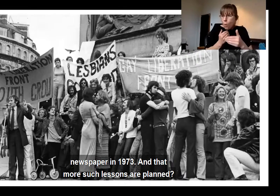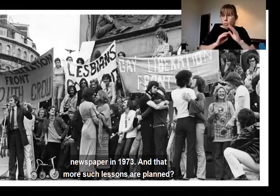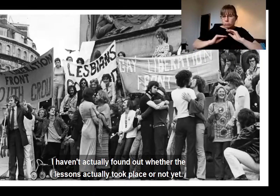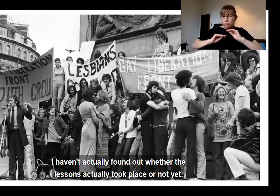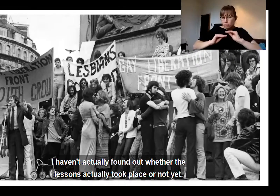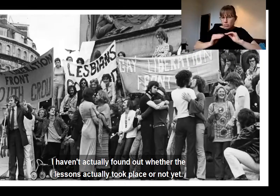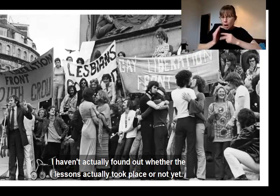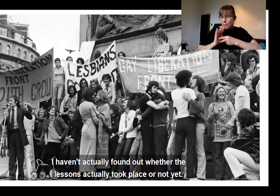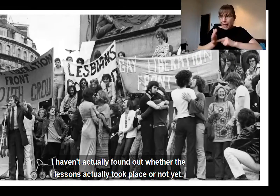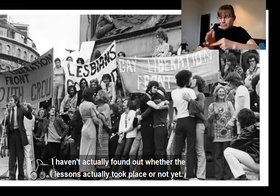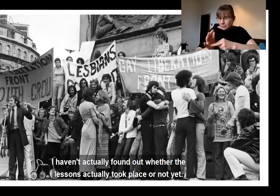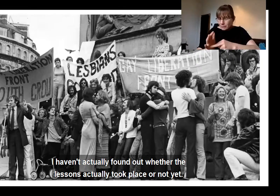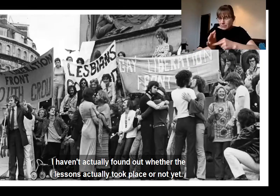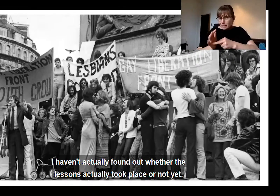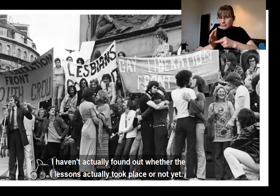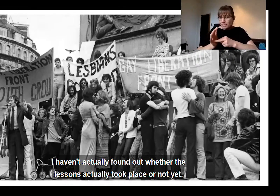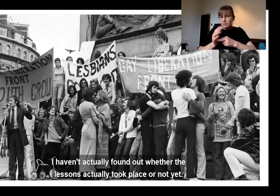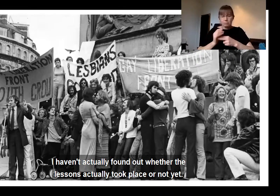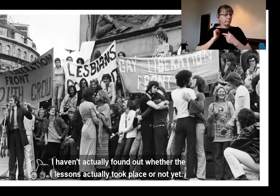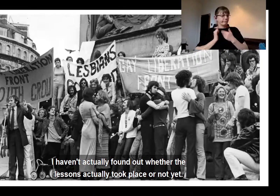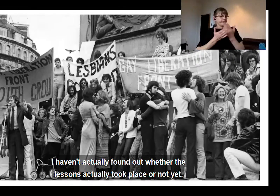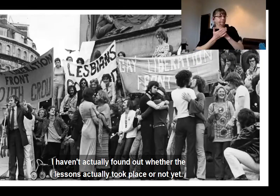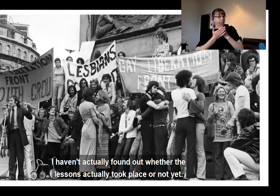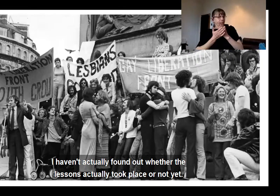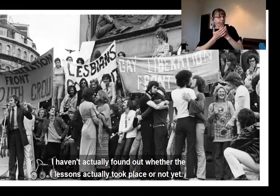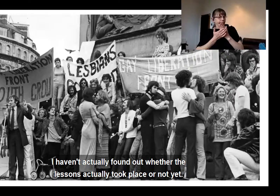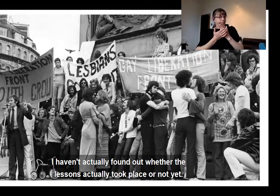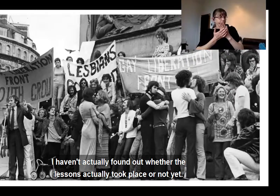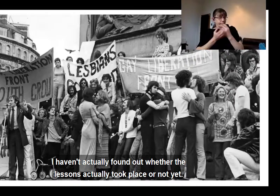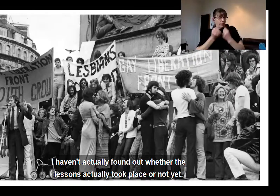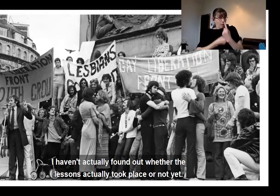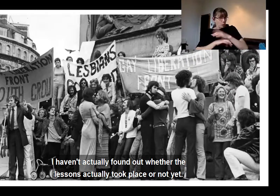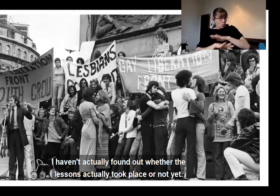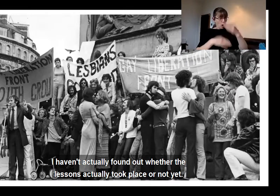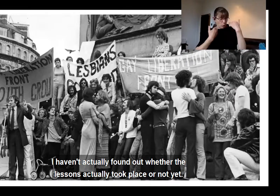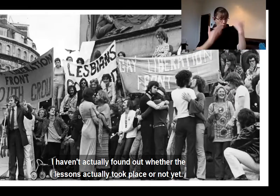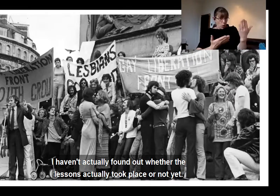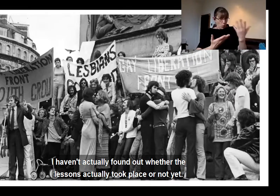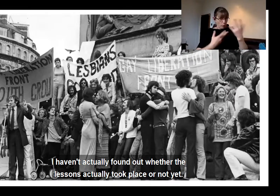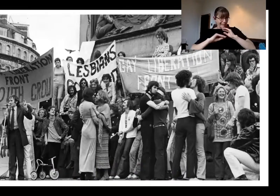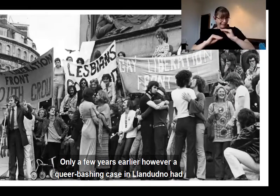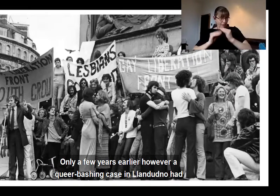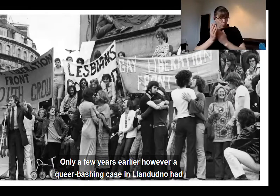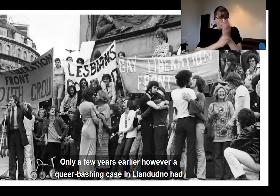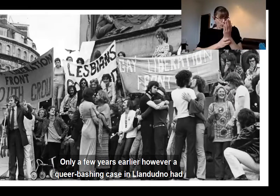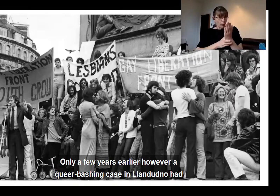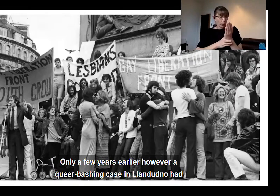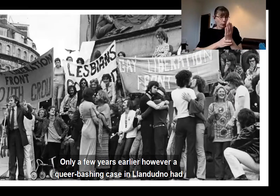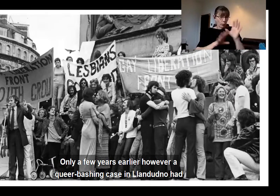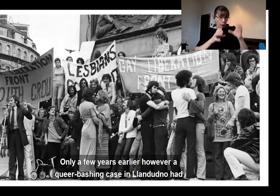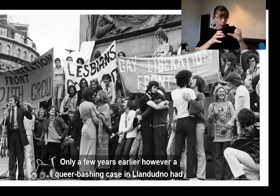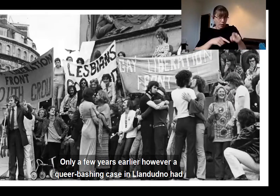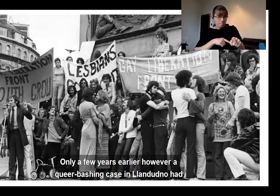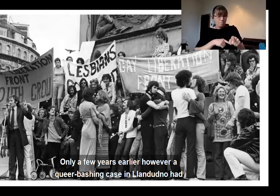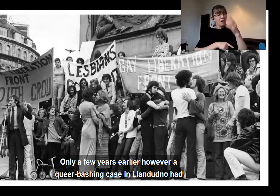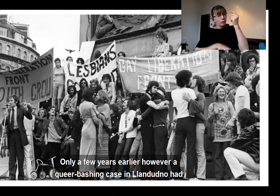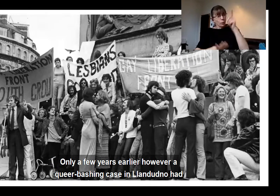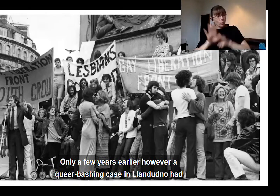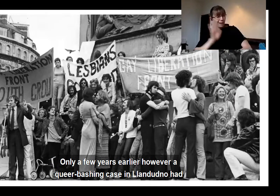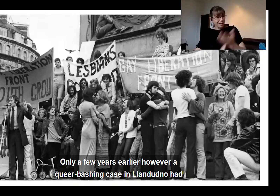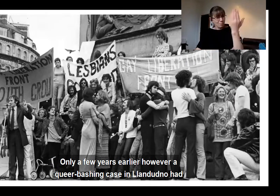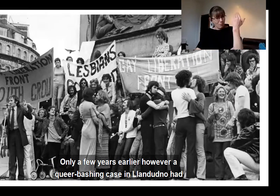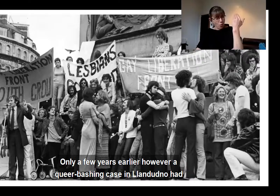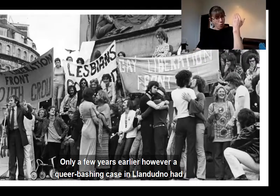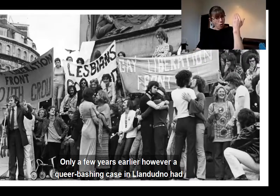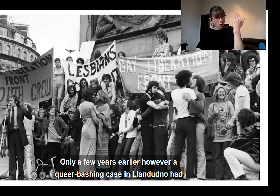planned. I haven't actually found out whether the lessons actually took place or not yet. Only a few years earlier, however, a